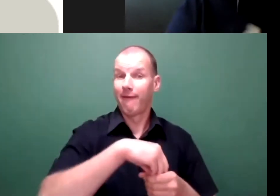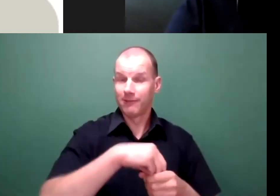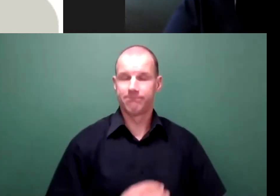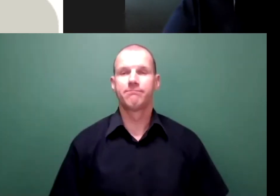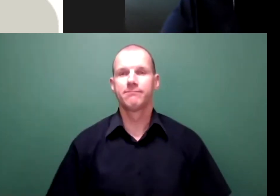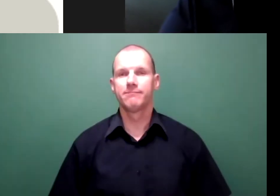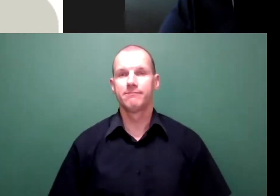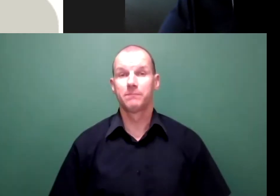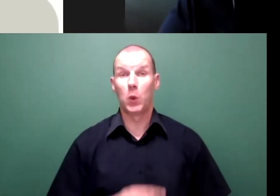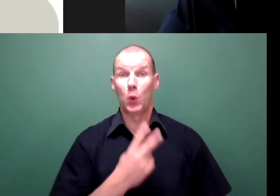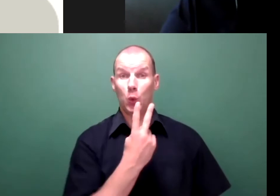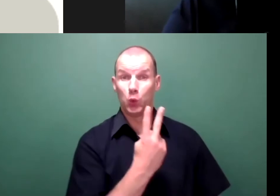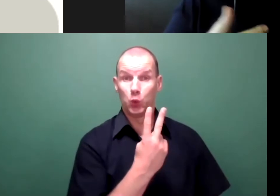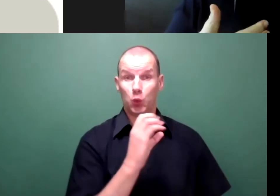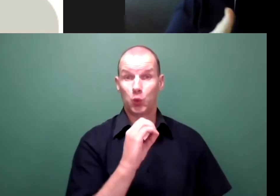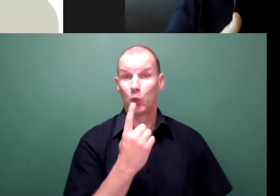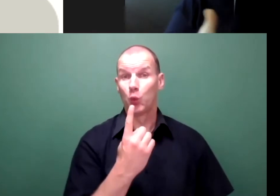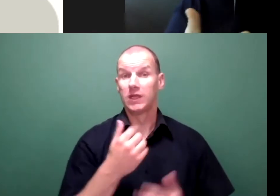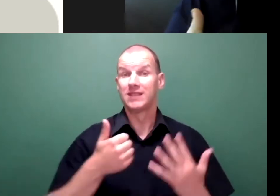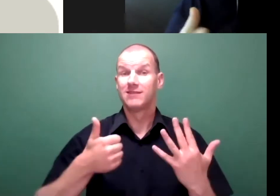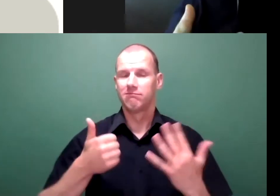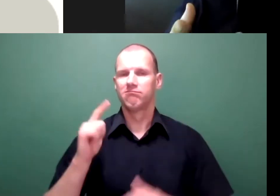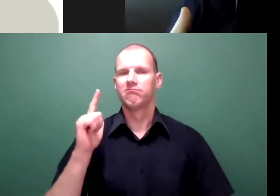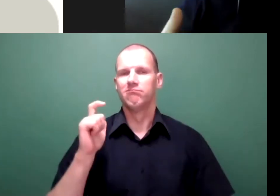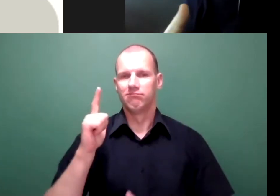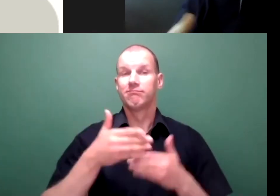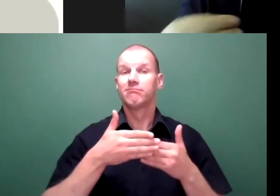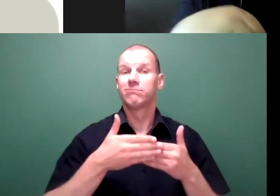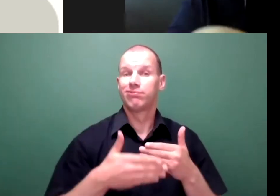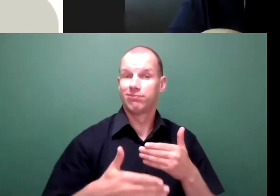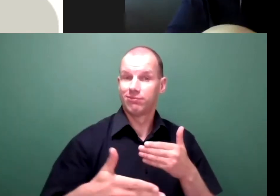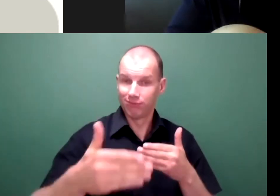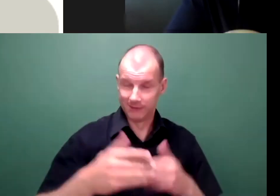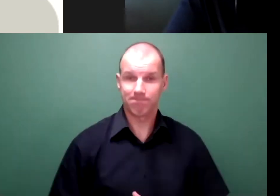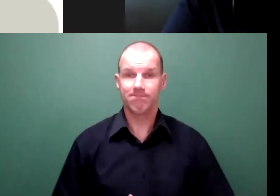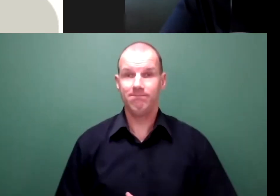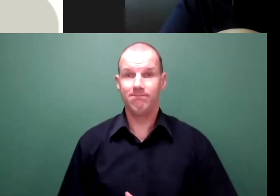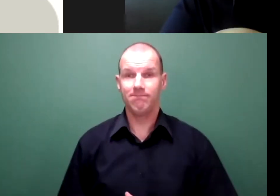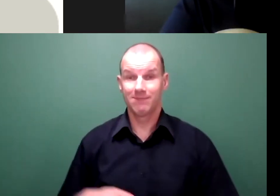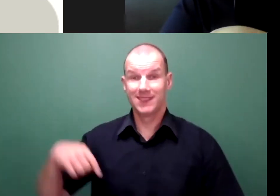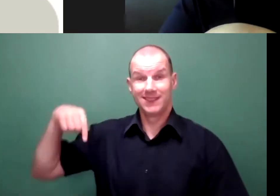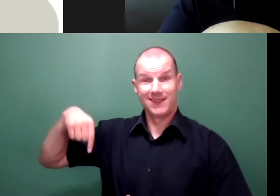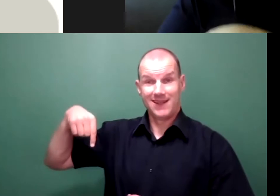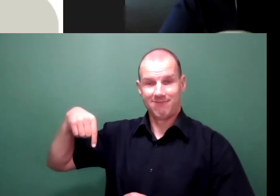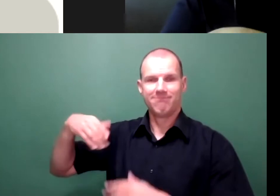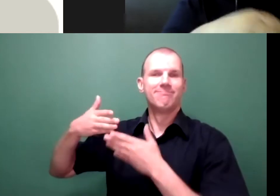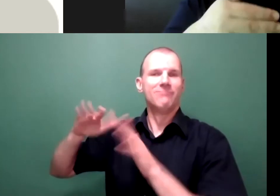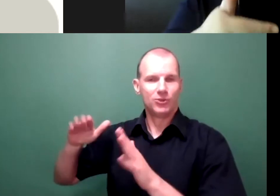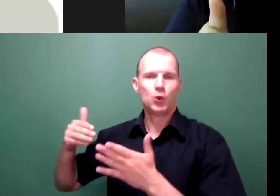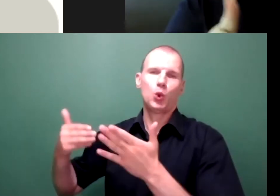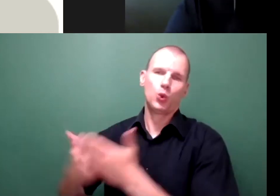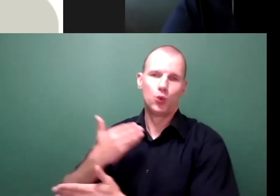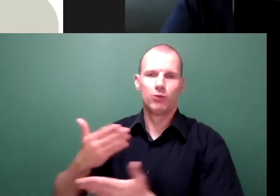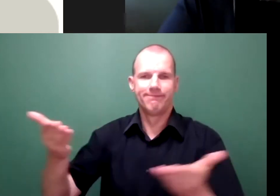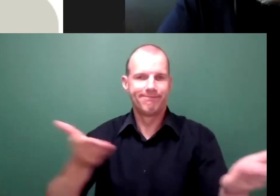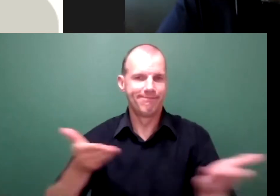know international signs, and how are we going to get them involved? Then in 2016, we